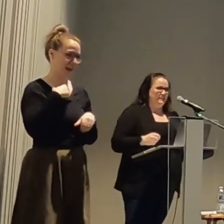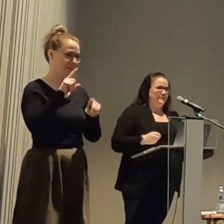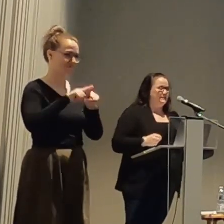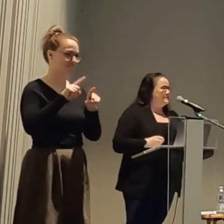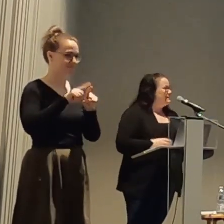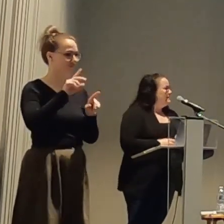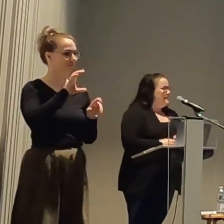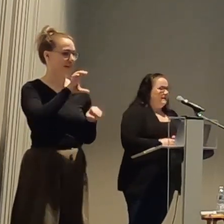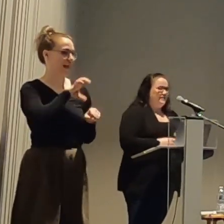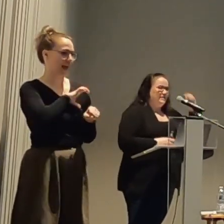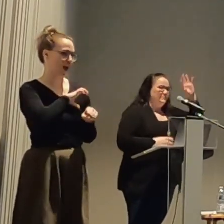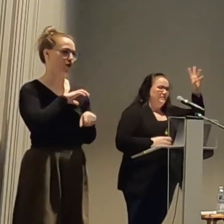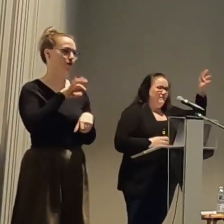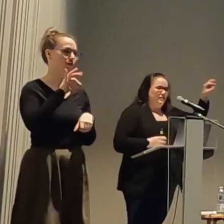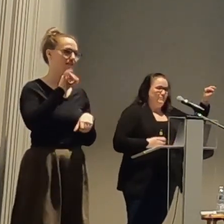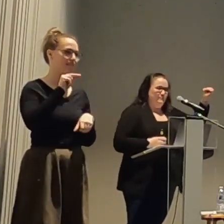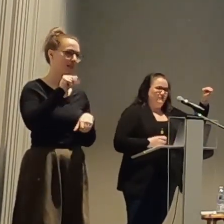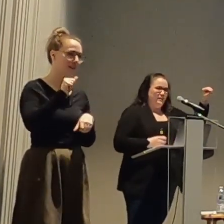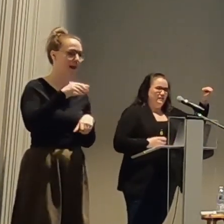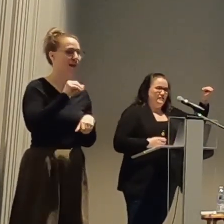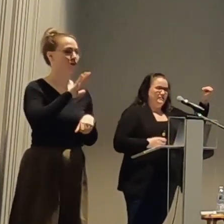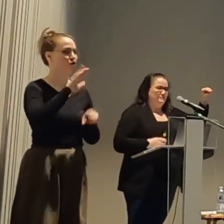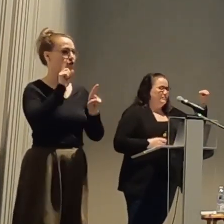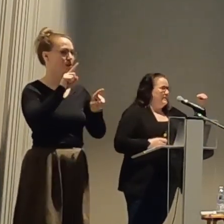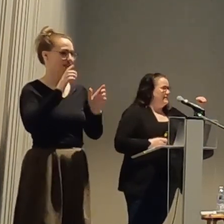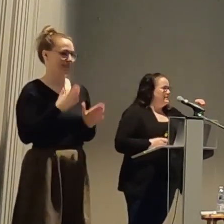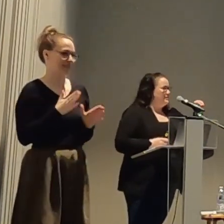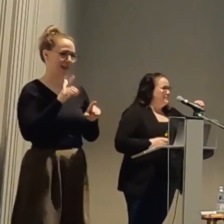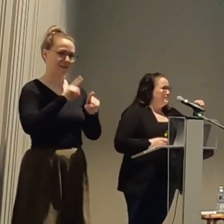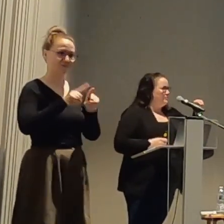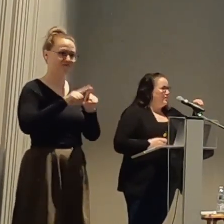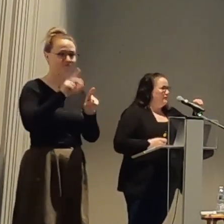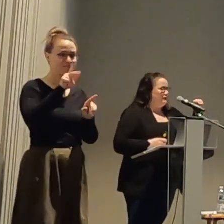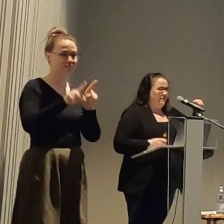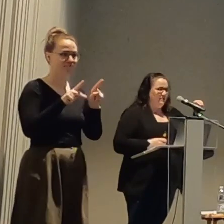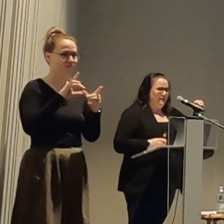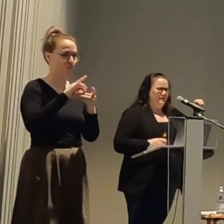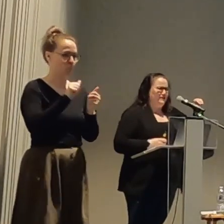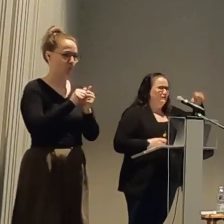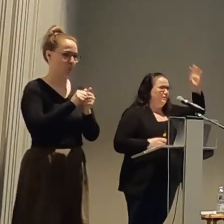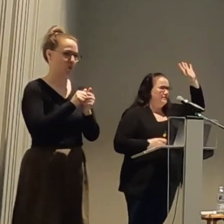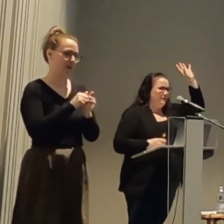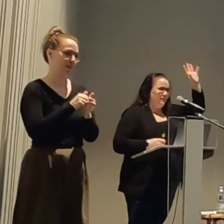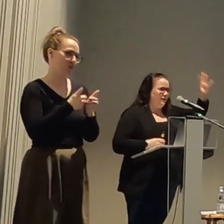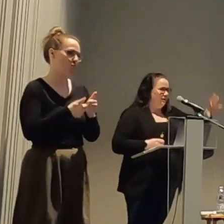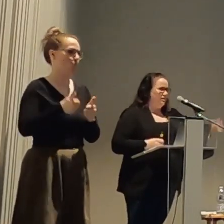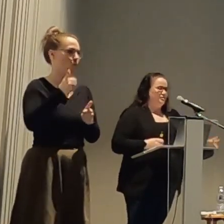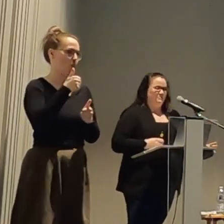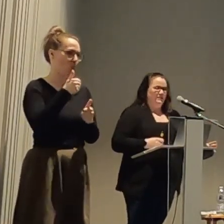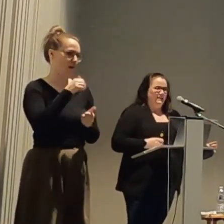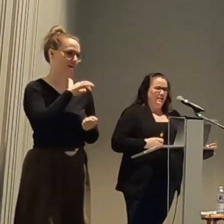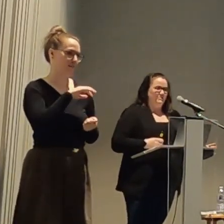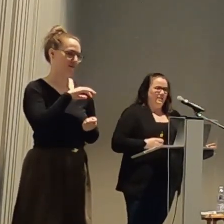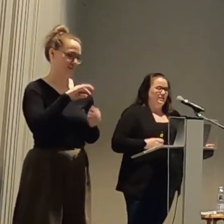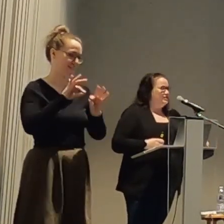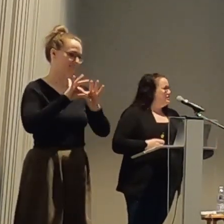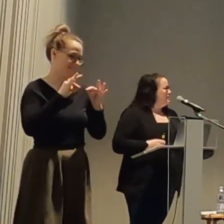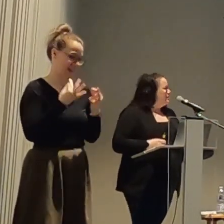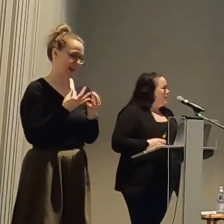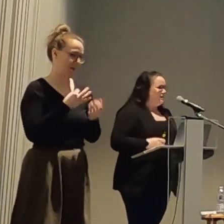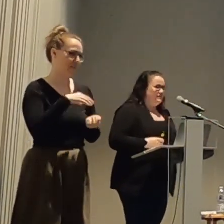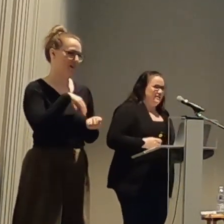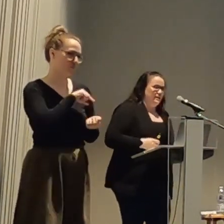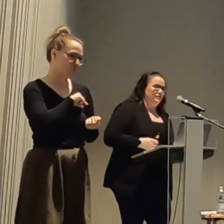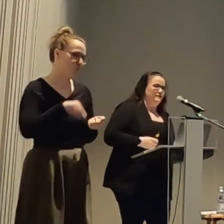her attendants, a number of other figures related to the royal family, and then of course a large